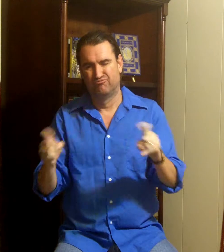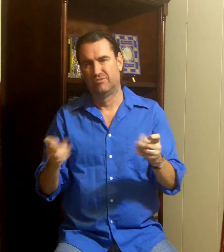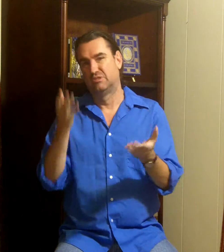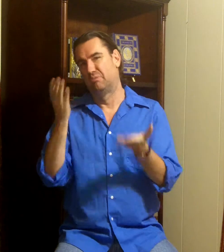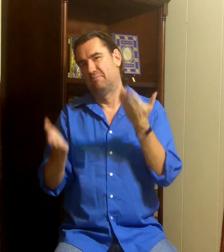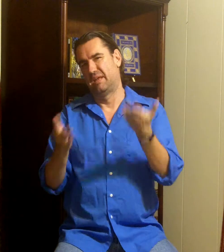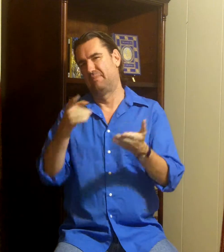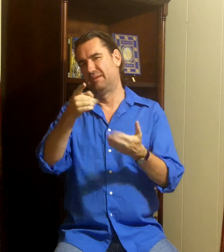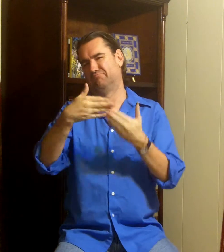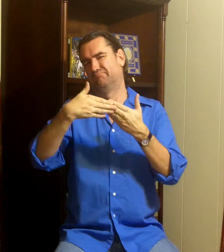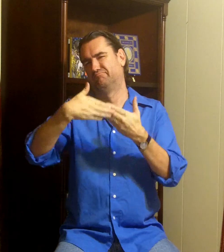your bachelor's degree.